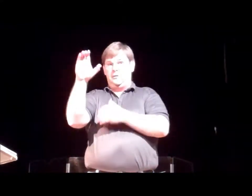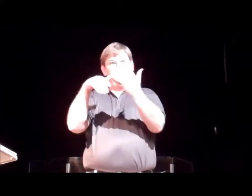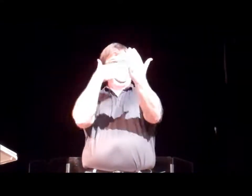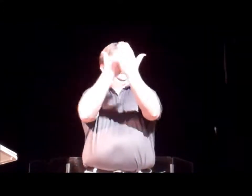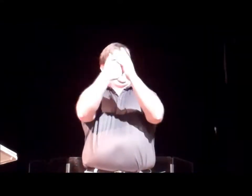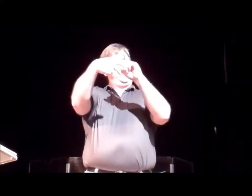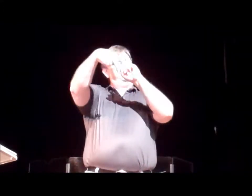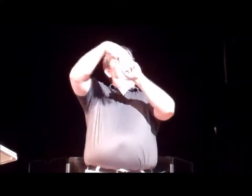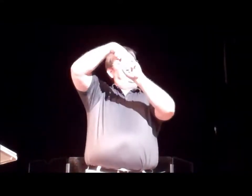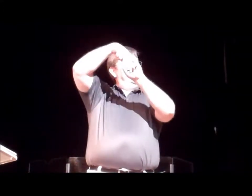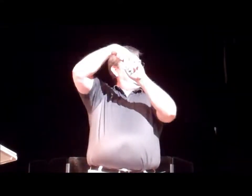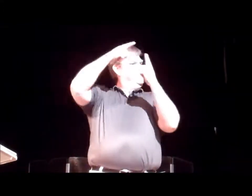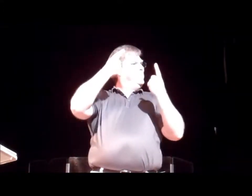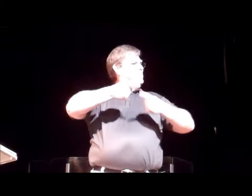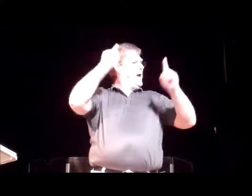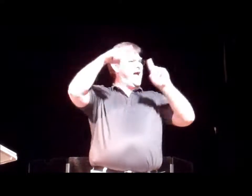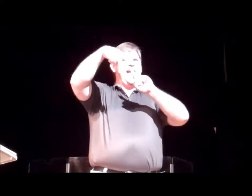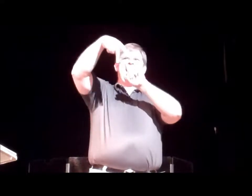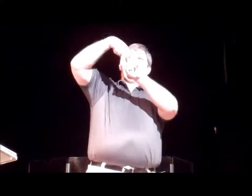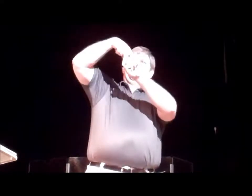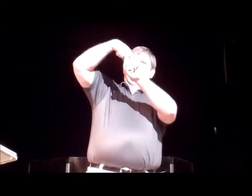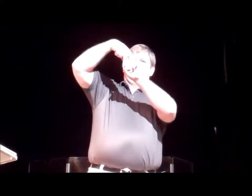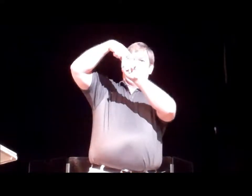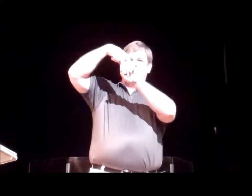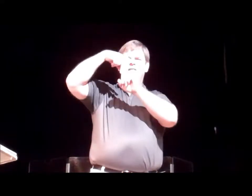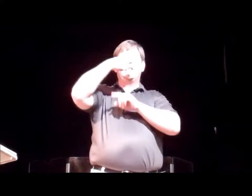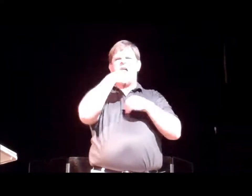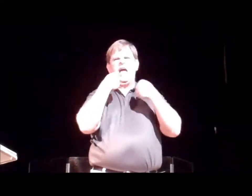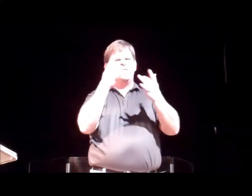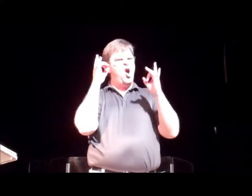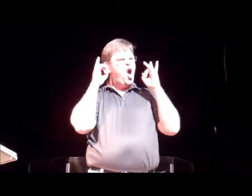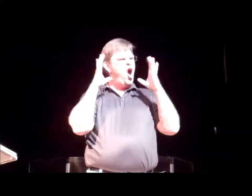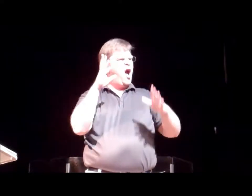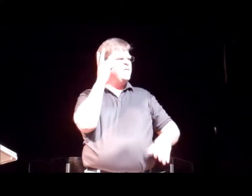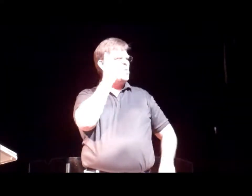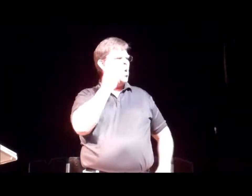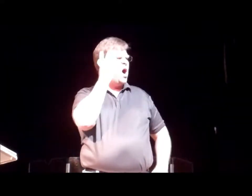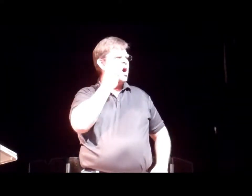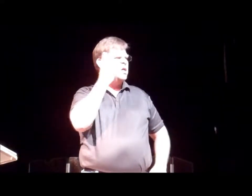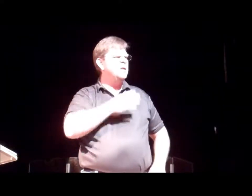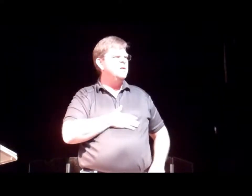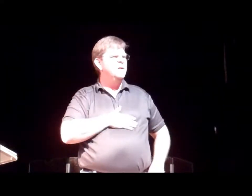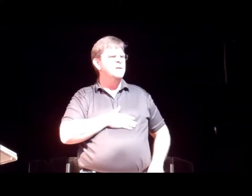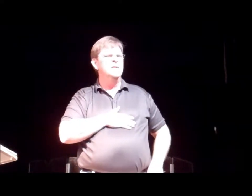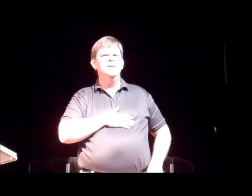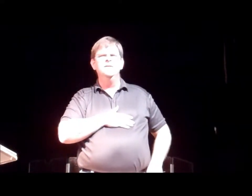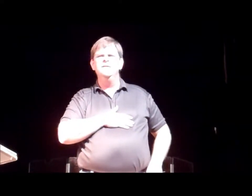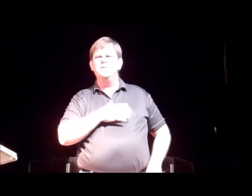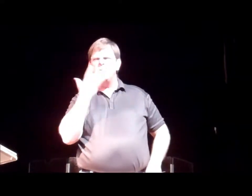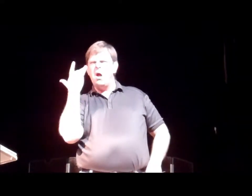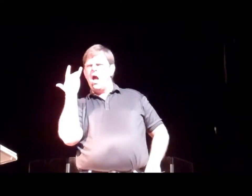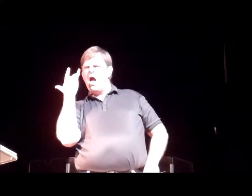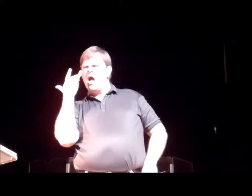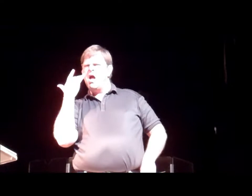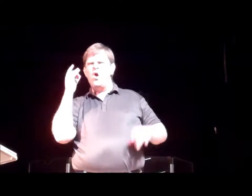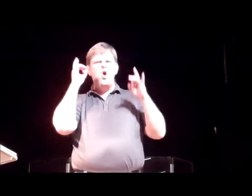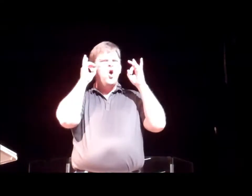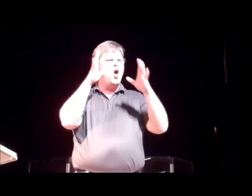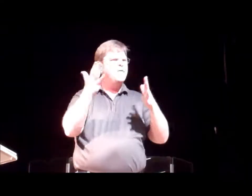eventually gets to the point where they're going to mount the cross, and they're going to put him up on the cross. They gave him gall, this awful